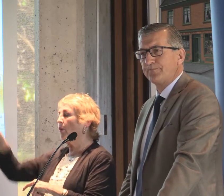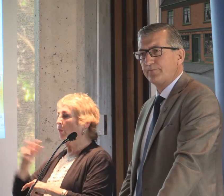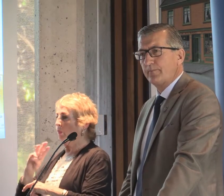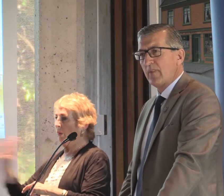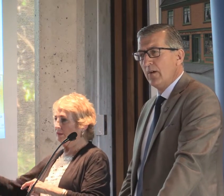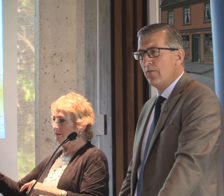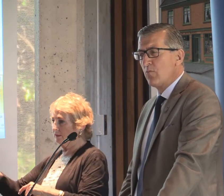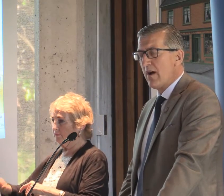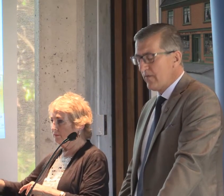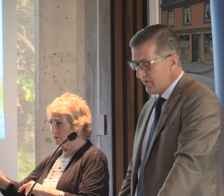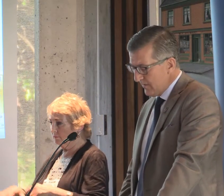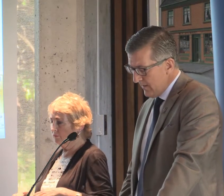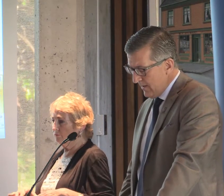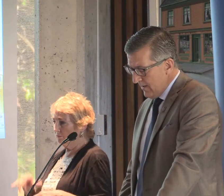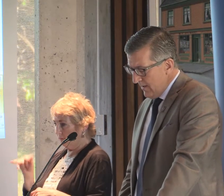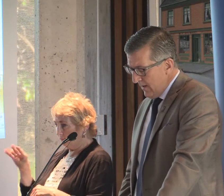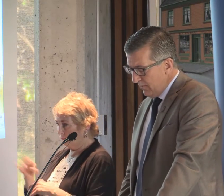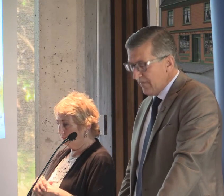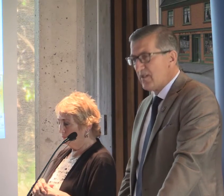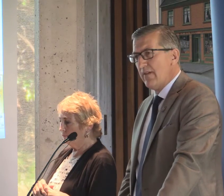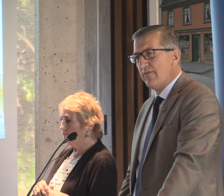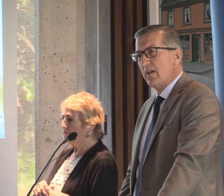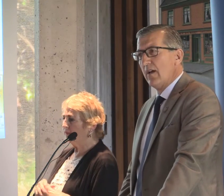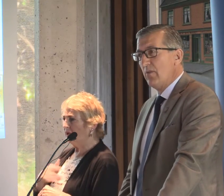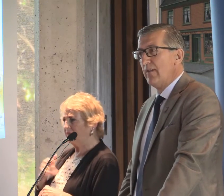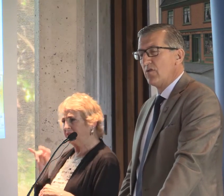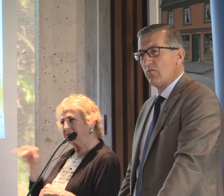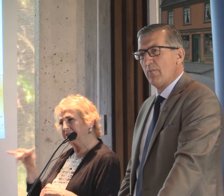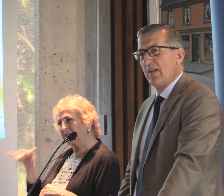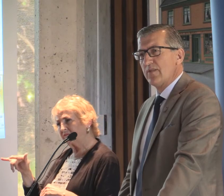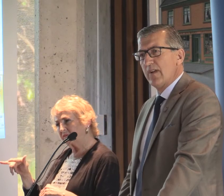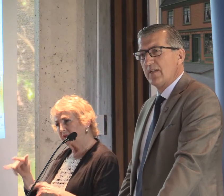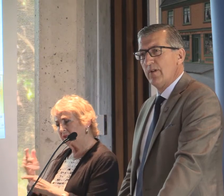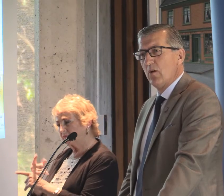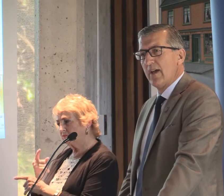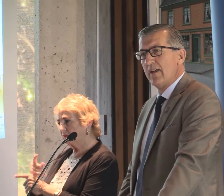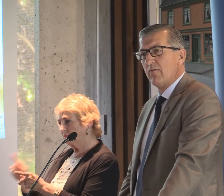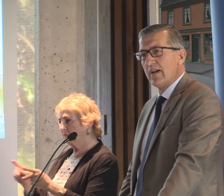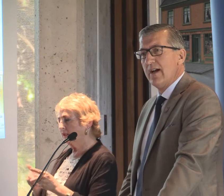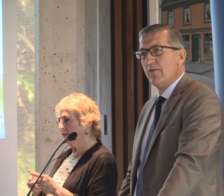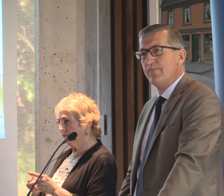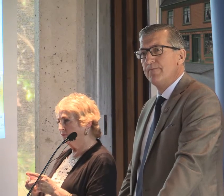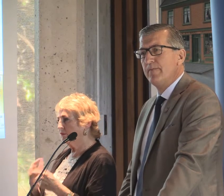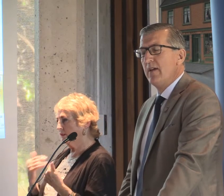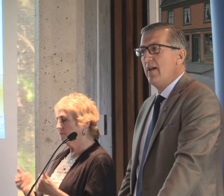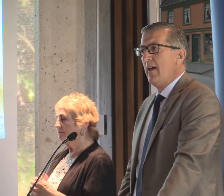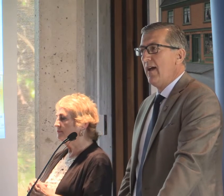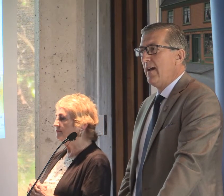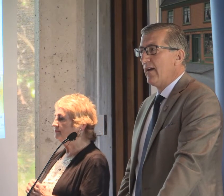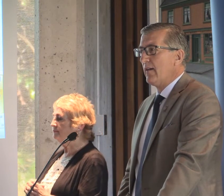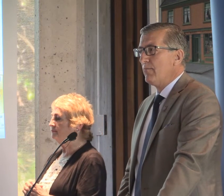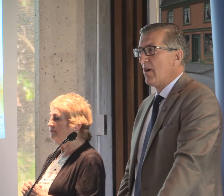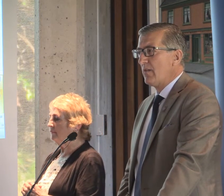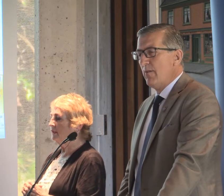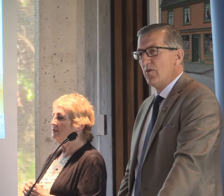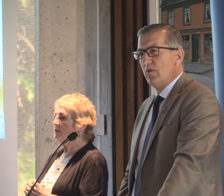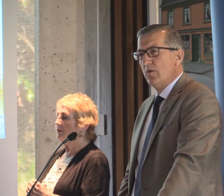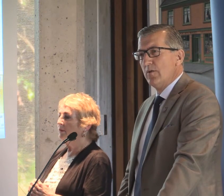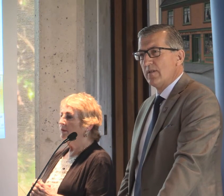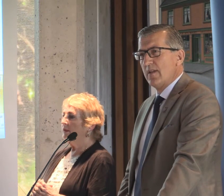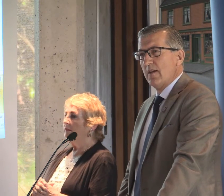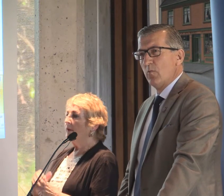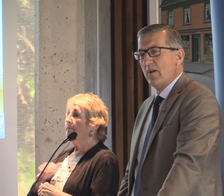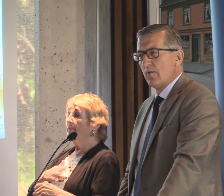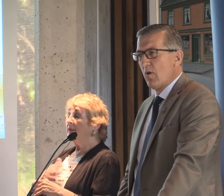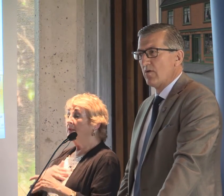coast of the province. I believe Stephenville, is the right place for that to be located right now. And my commitment to